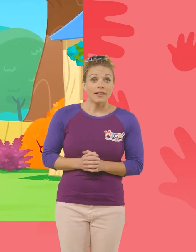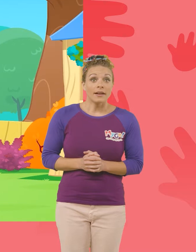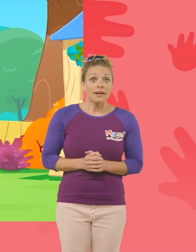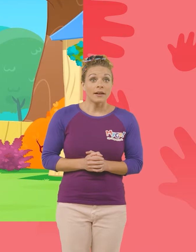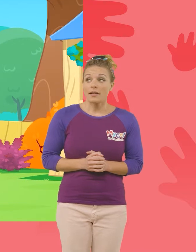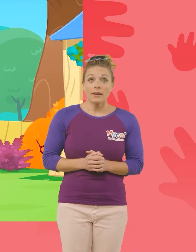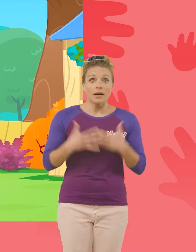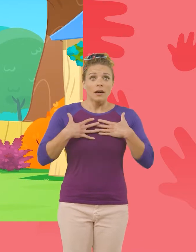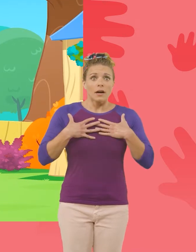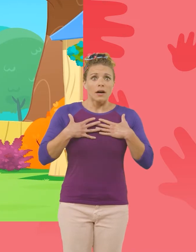Oh, no!